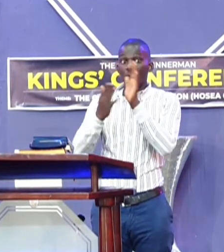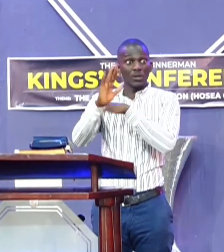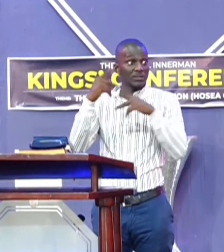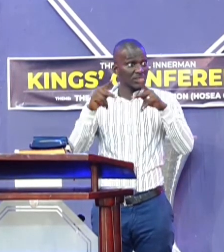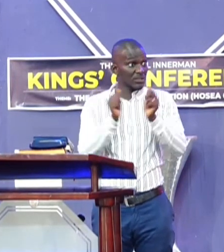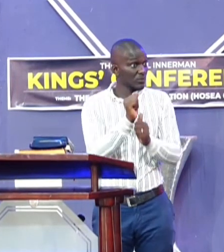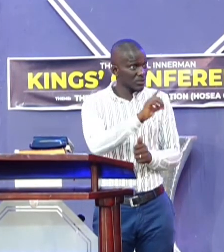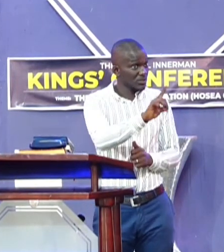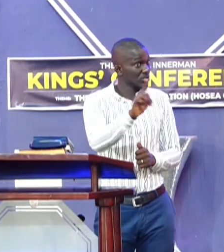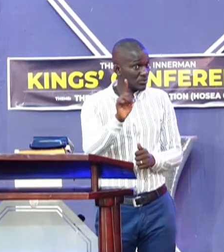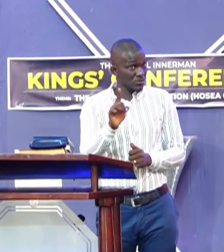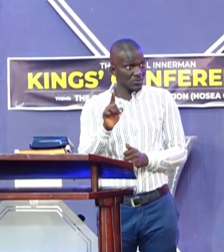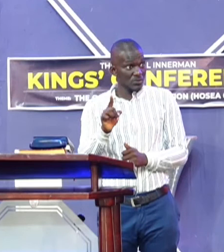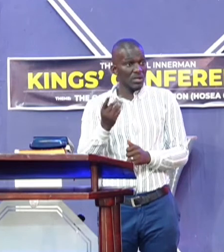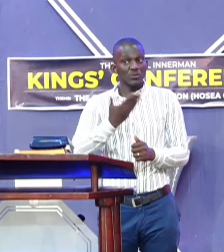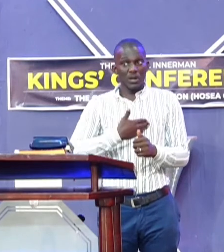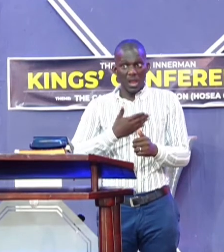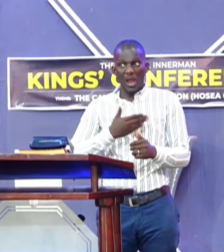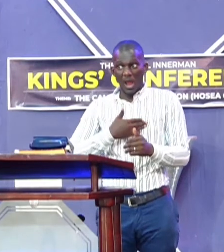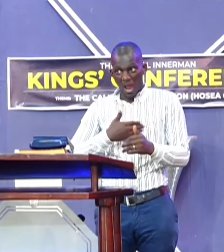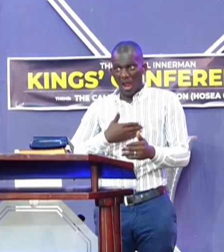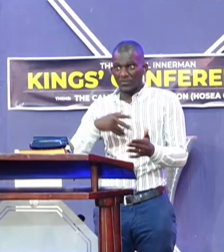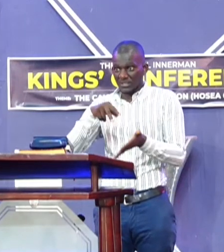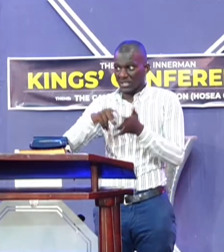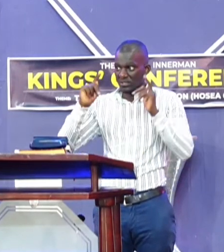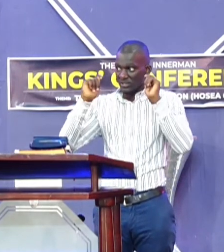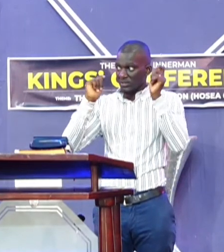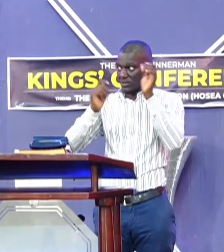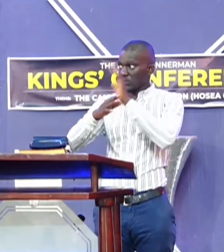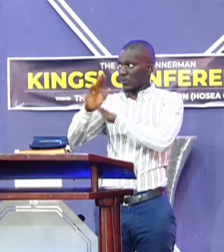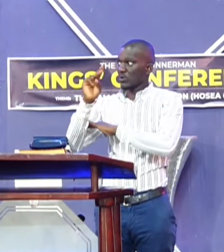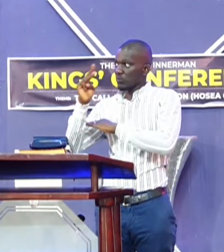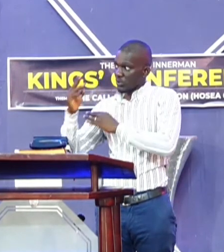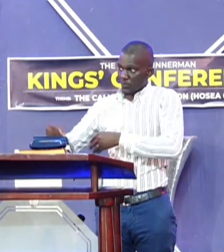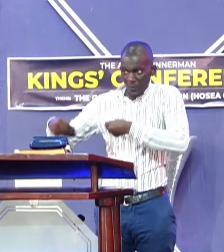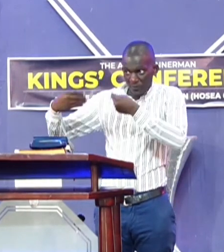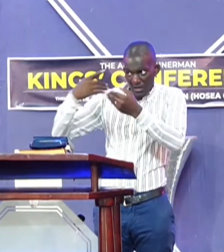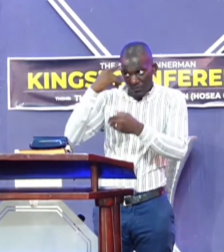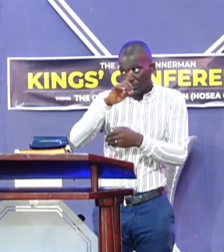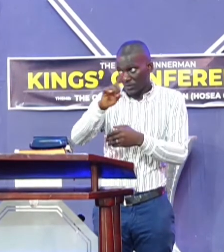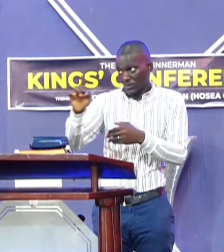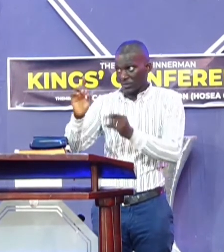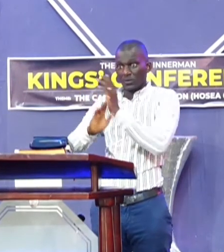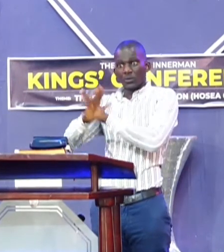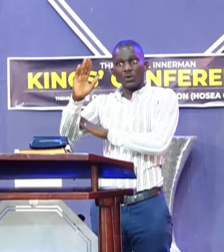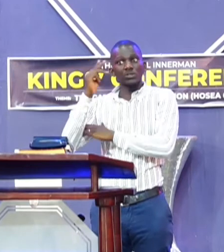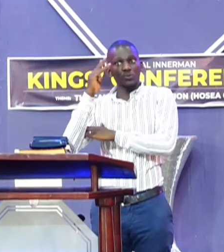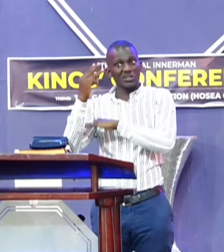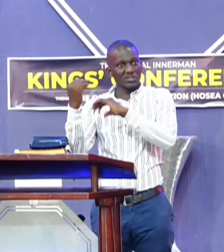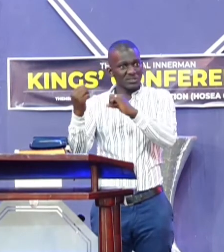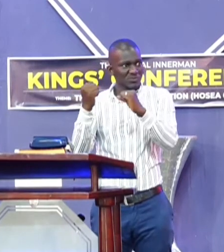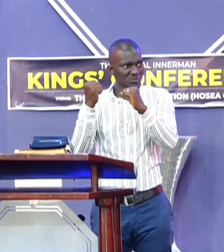The Lord has begun with you. You're going to make a change. The Lord will provide you. The Lord